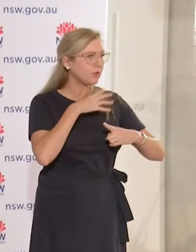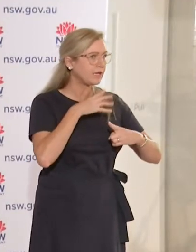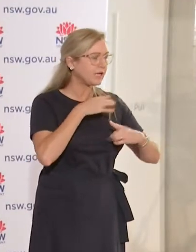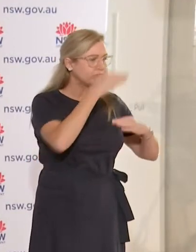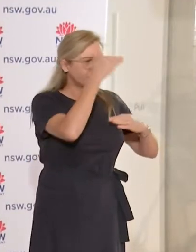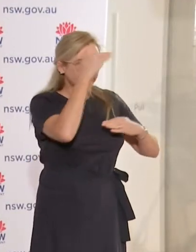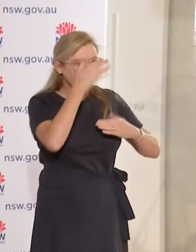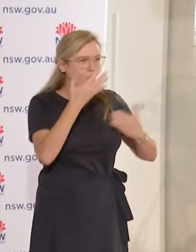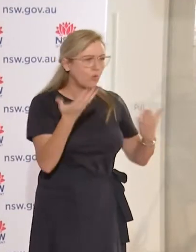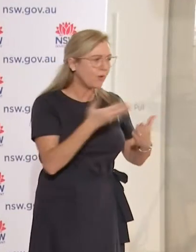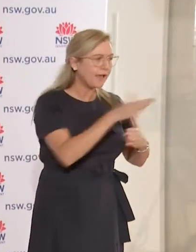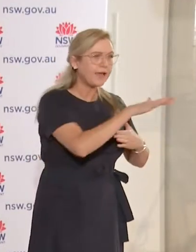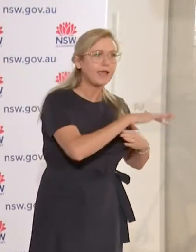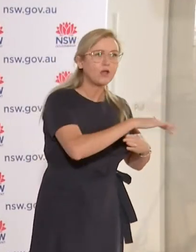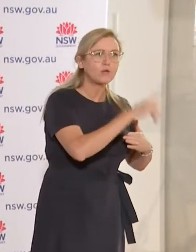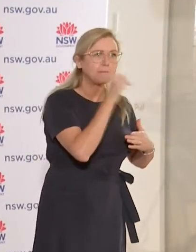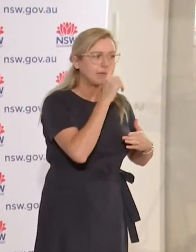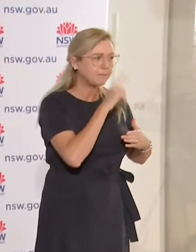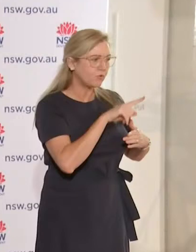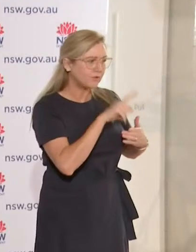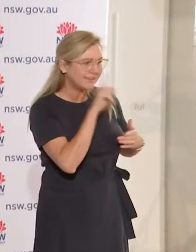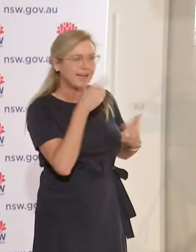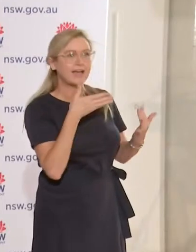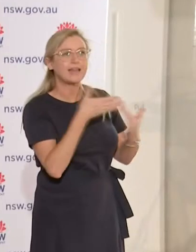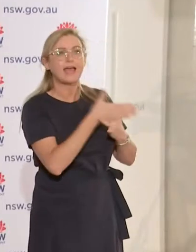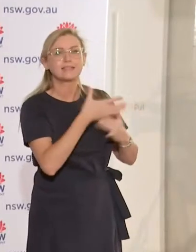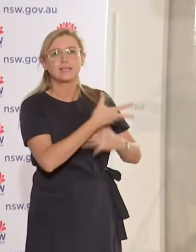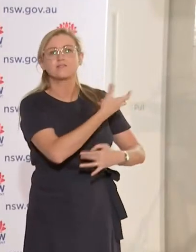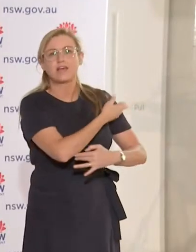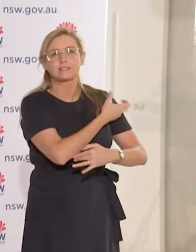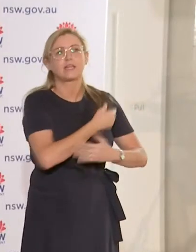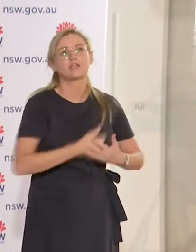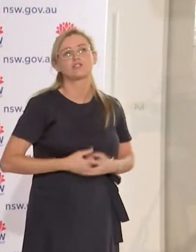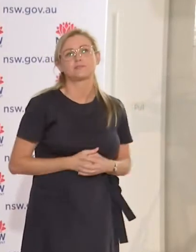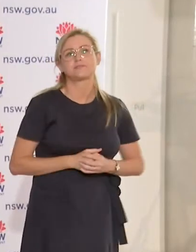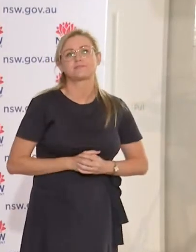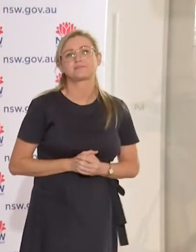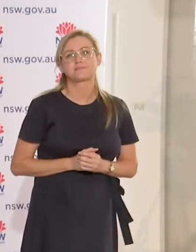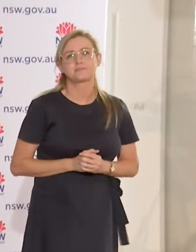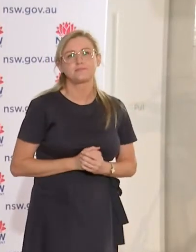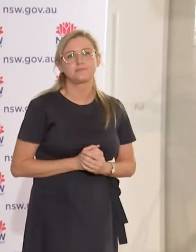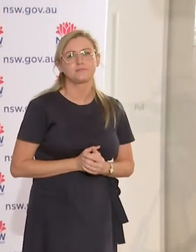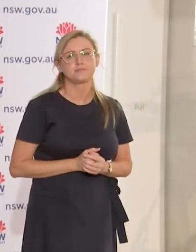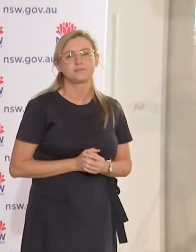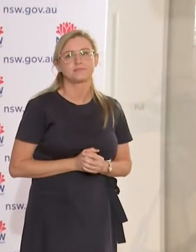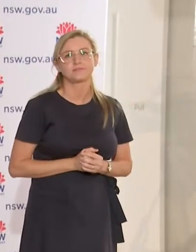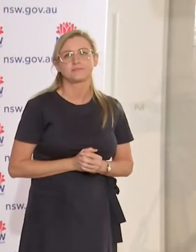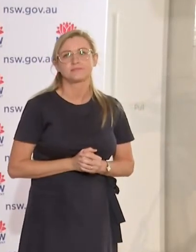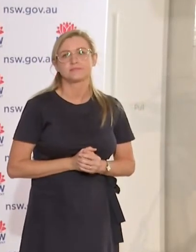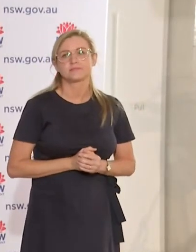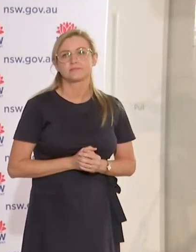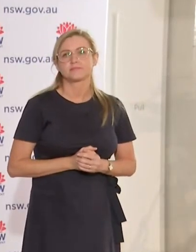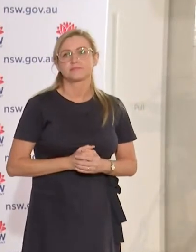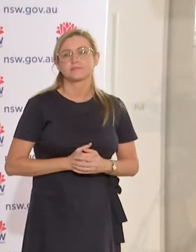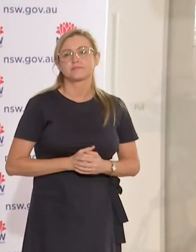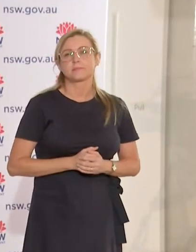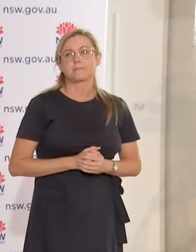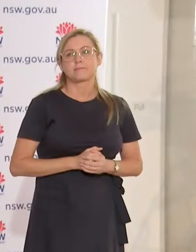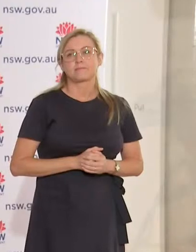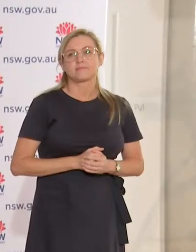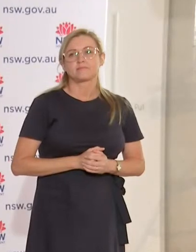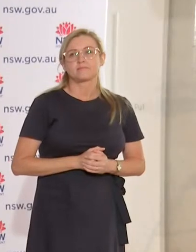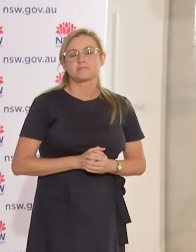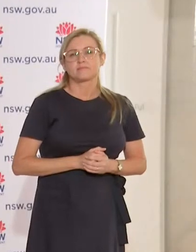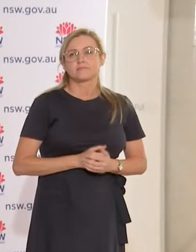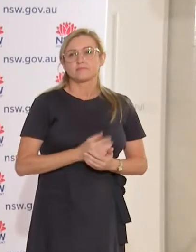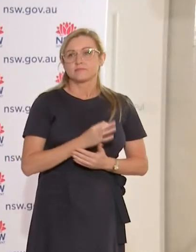disadvantage and make sure that individuals have access to vaccination. You said that we're seeing rising cases in areas that we haven't